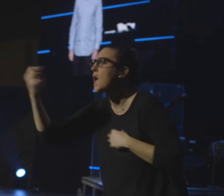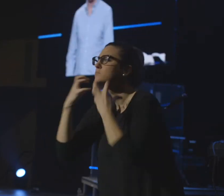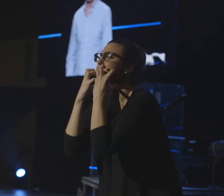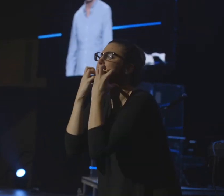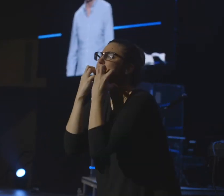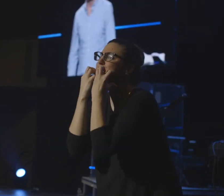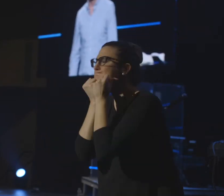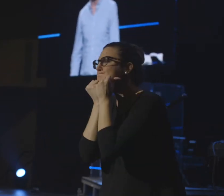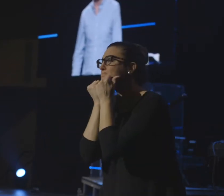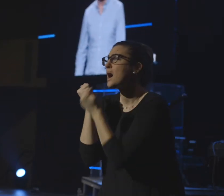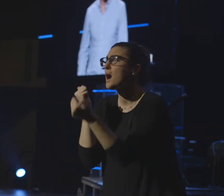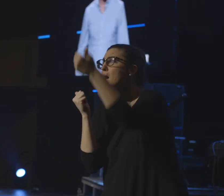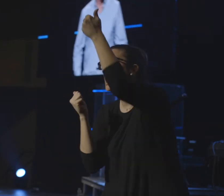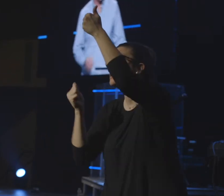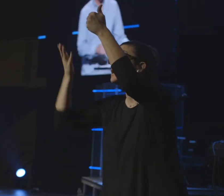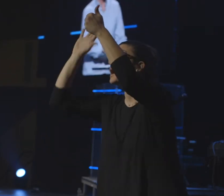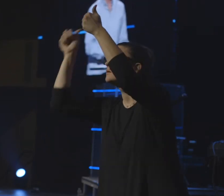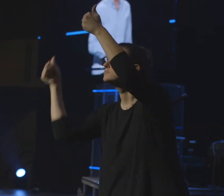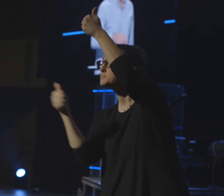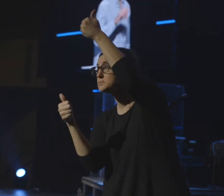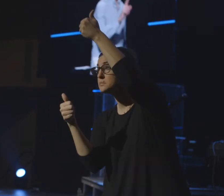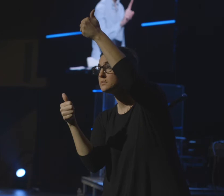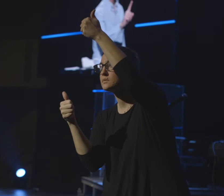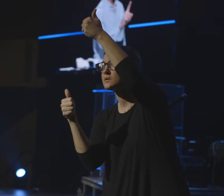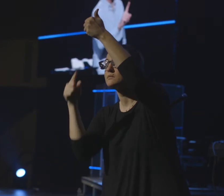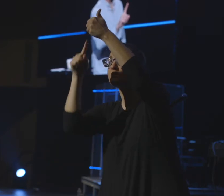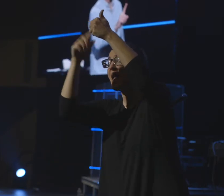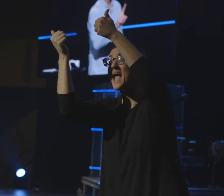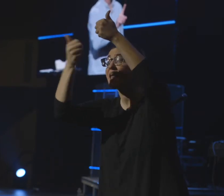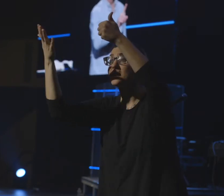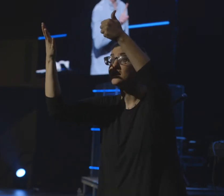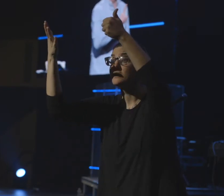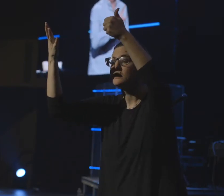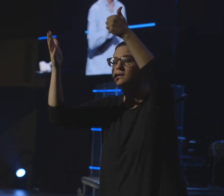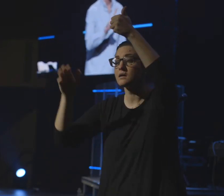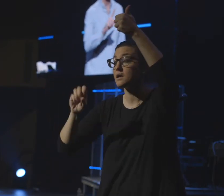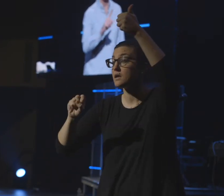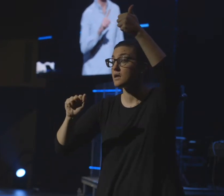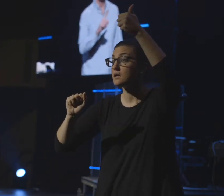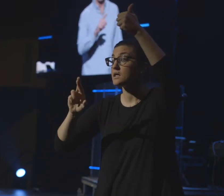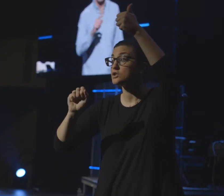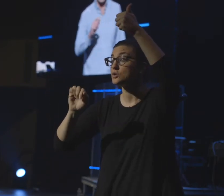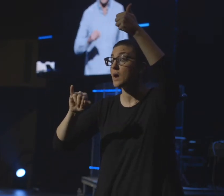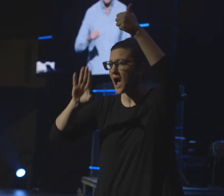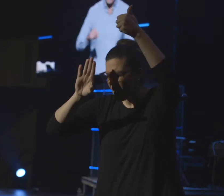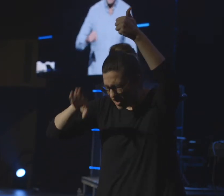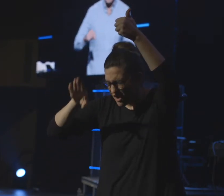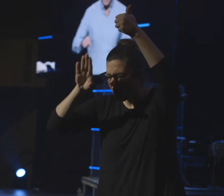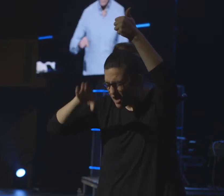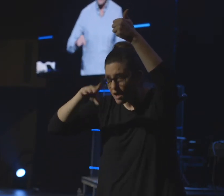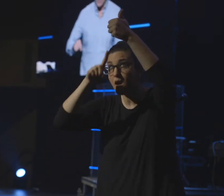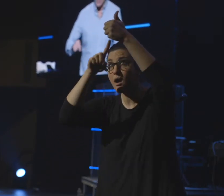Right? Anything. Good things. You know what it was for Sarah? Failure. Right? Sarah